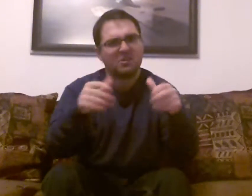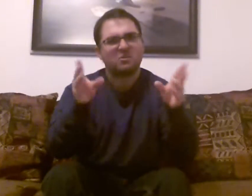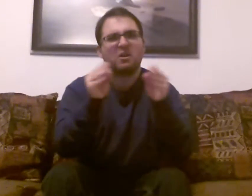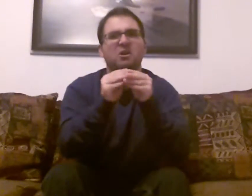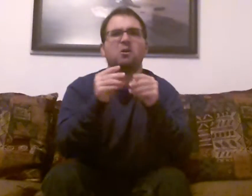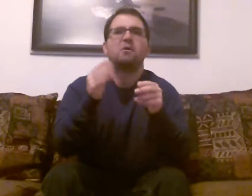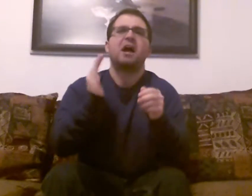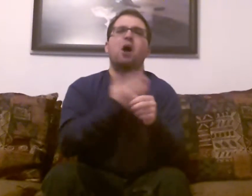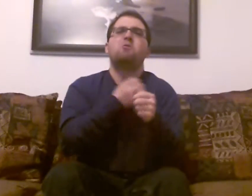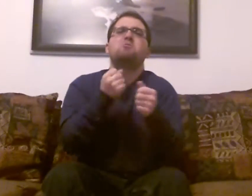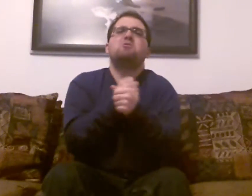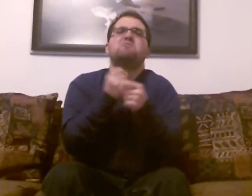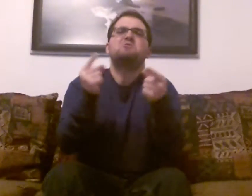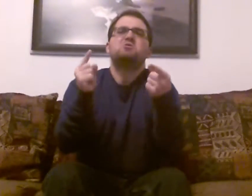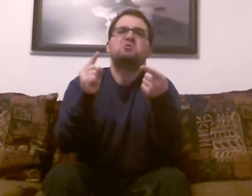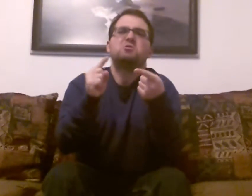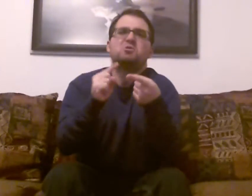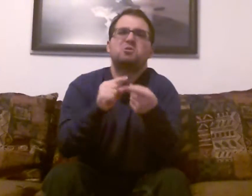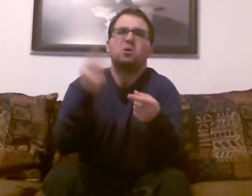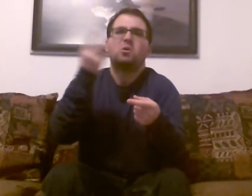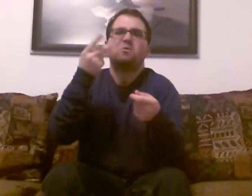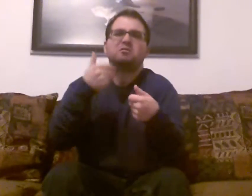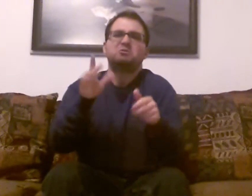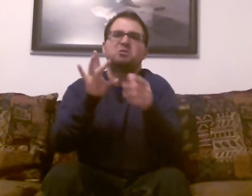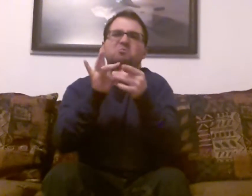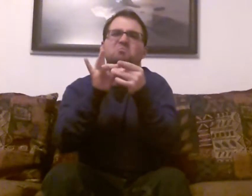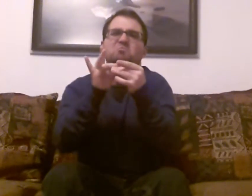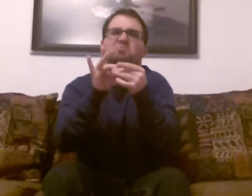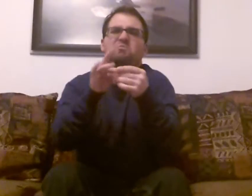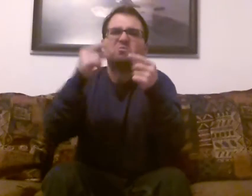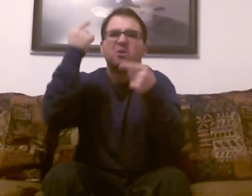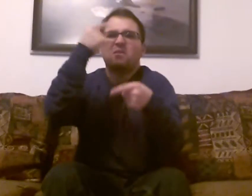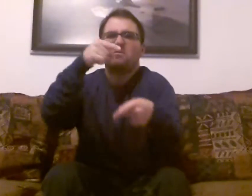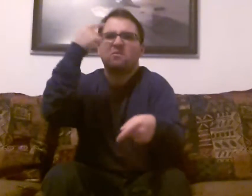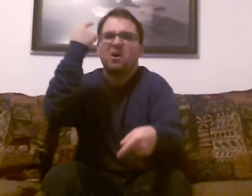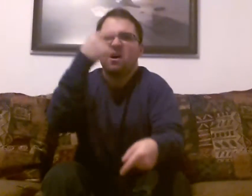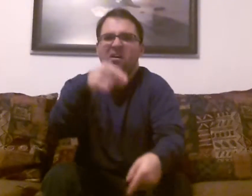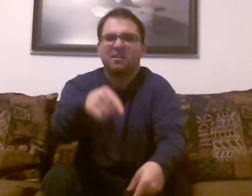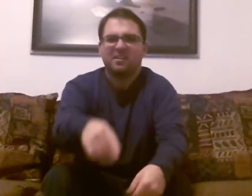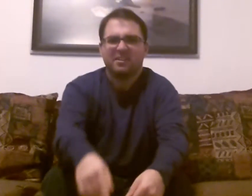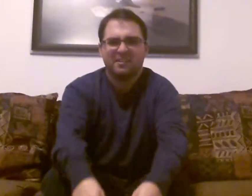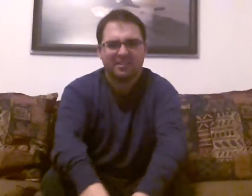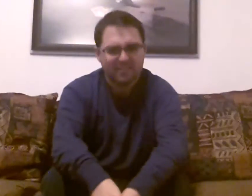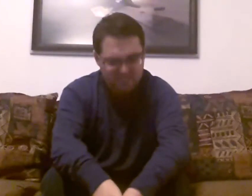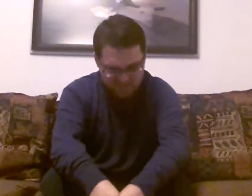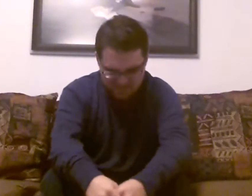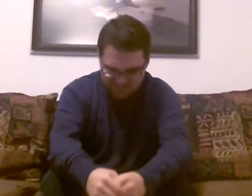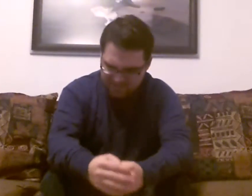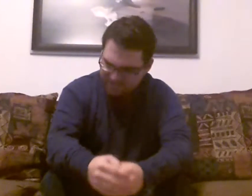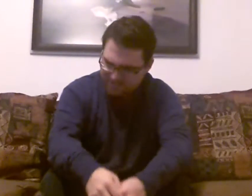Don't wanna try no more. Tell me what's the use of holding on when all we do is hurt our love.